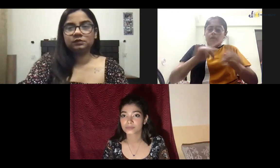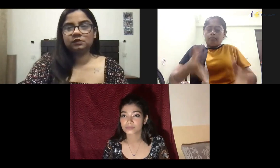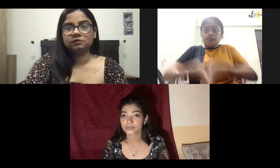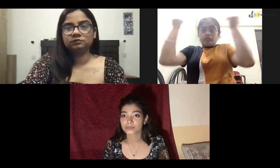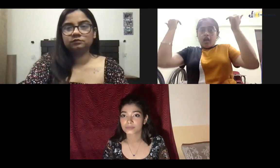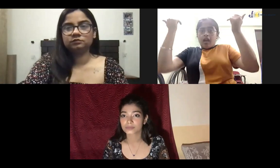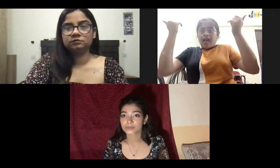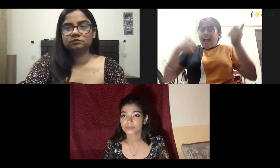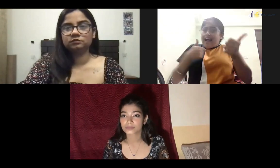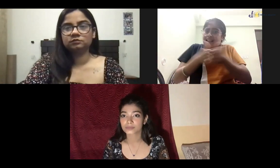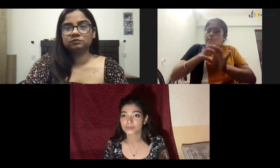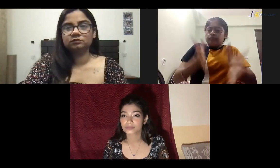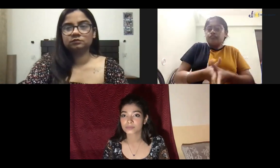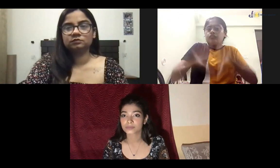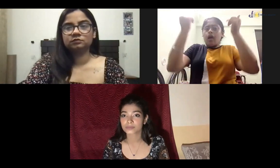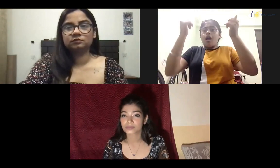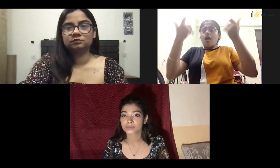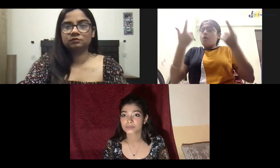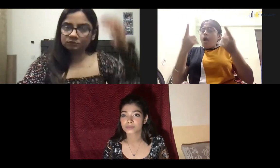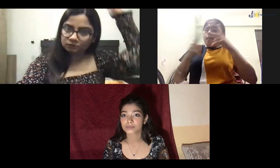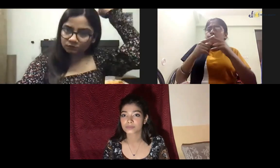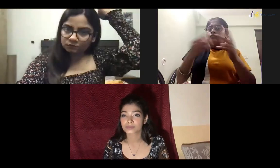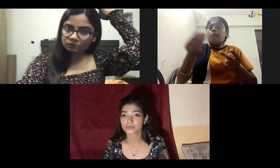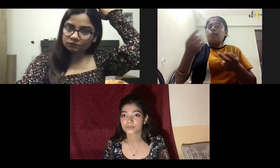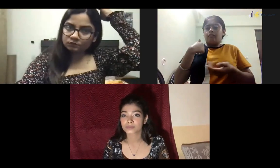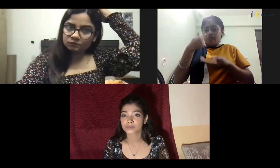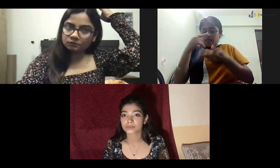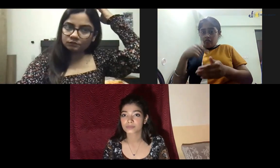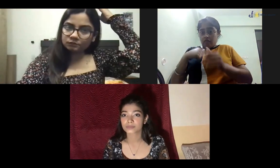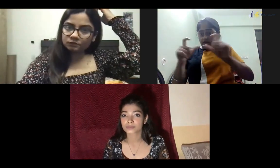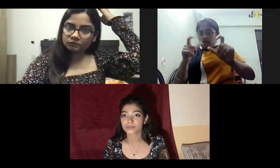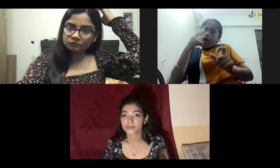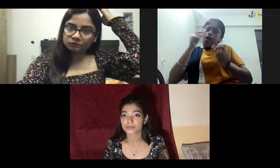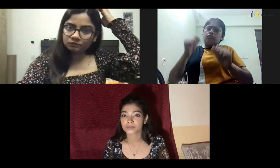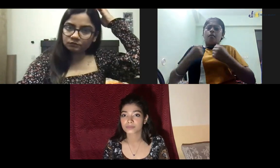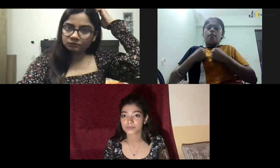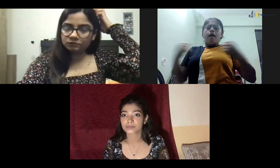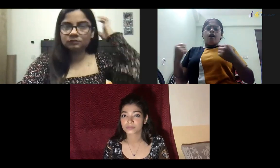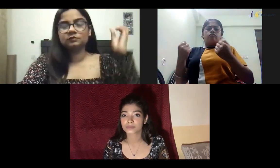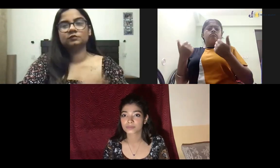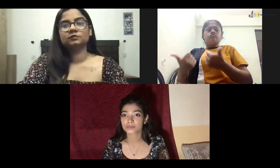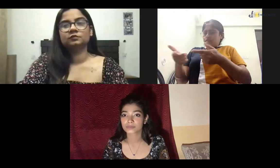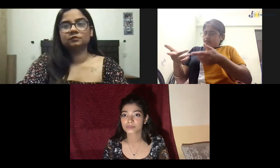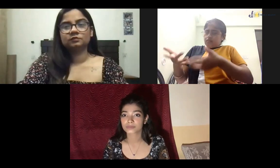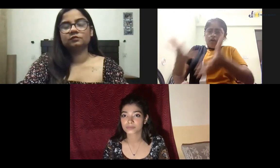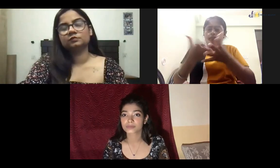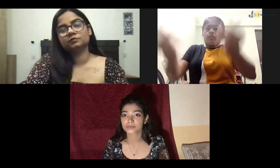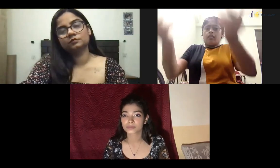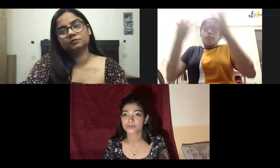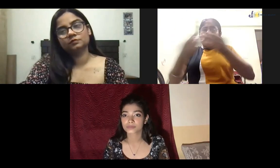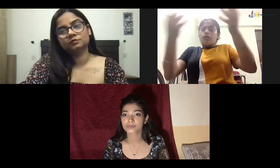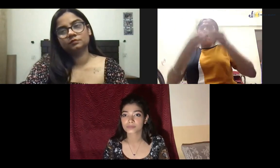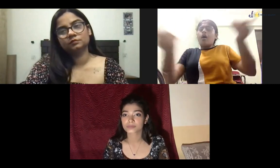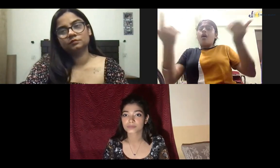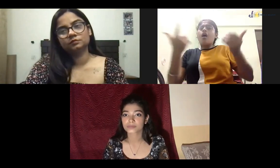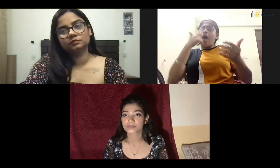ahead. And some people are ready with their backup, and they will go ahead and they will just run away from that place. But there are